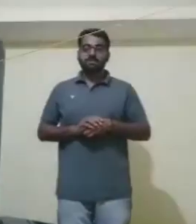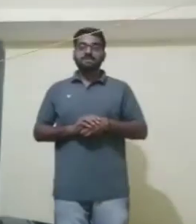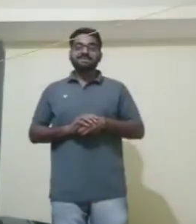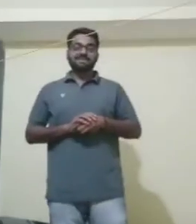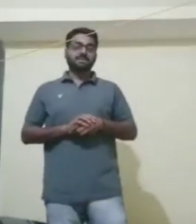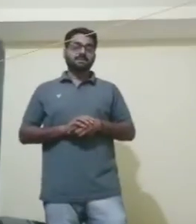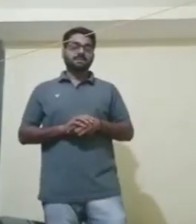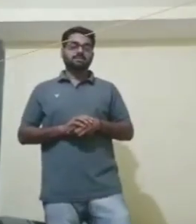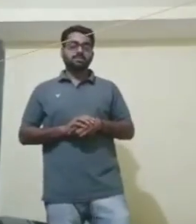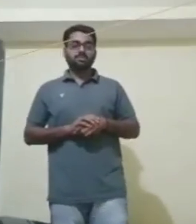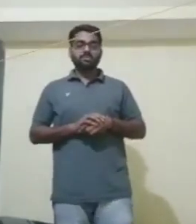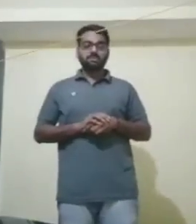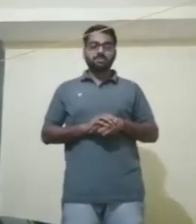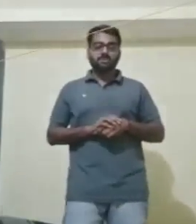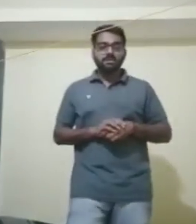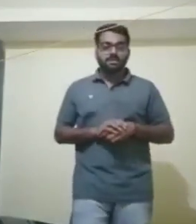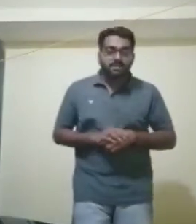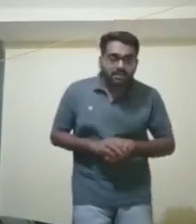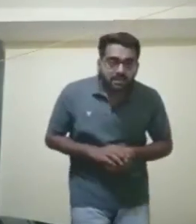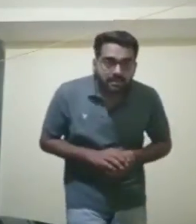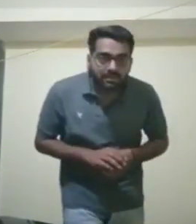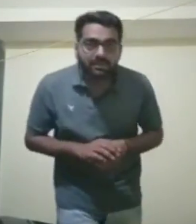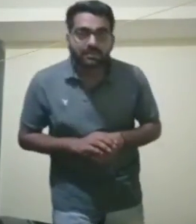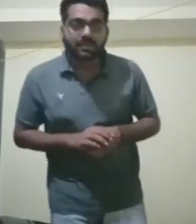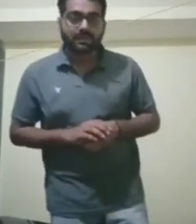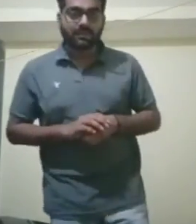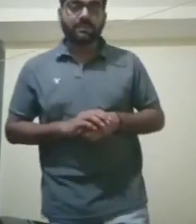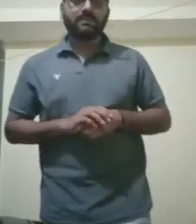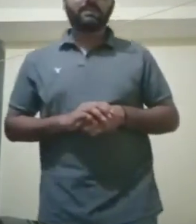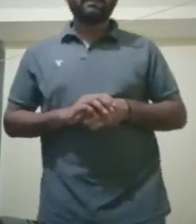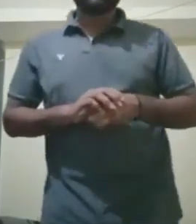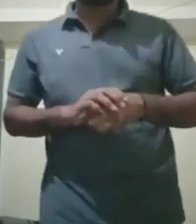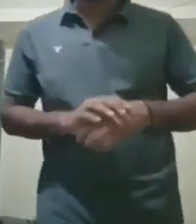string. So thank you.